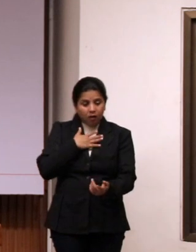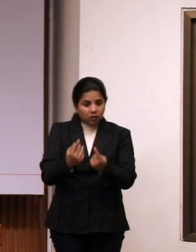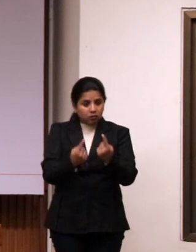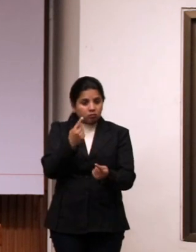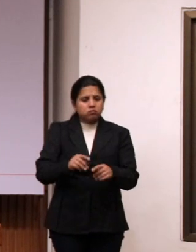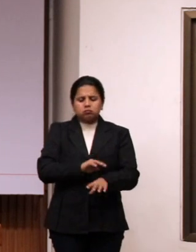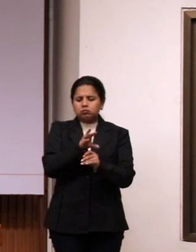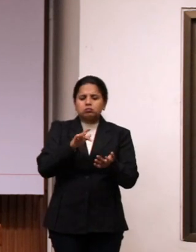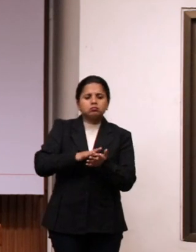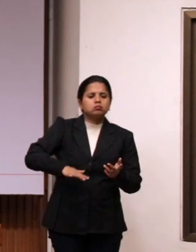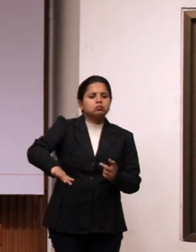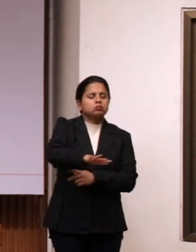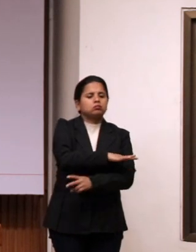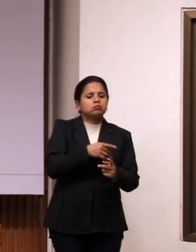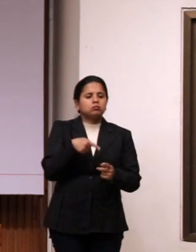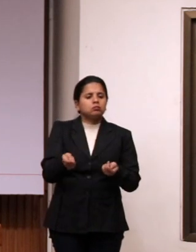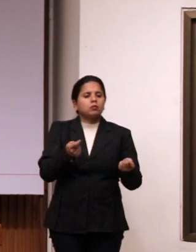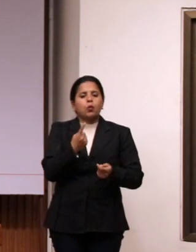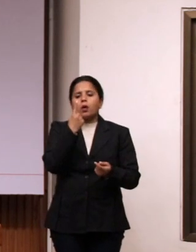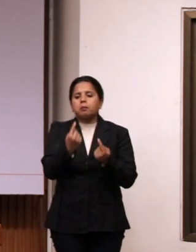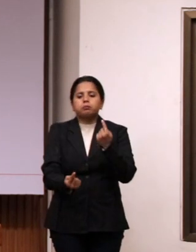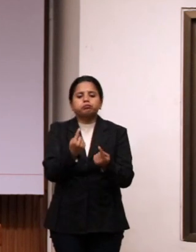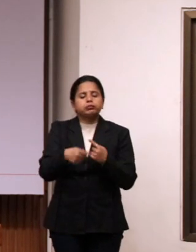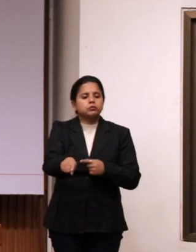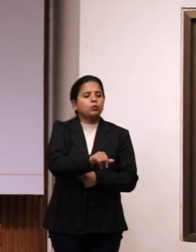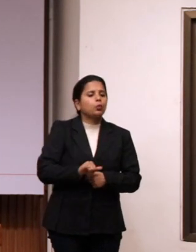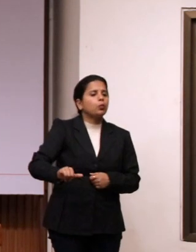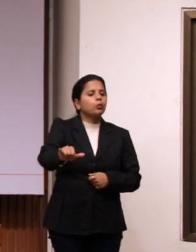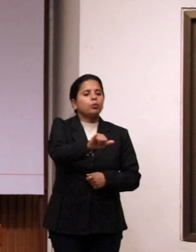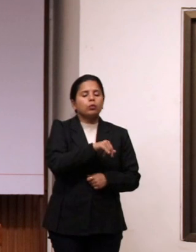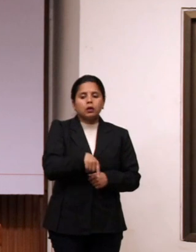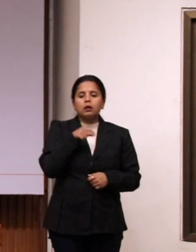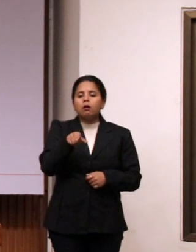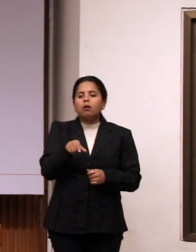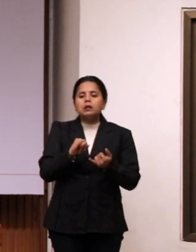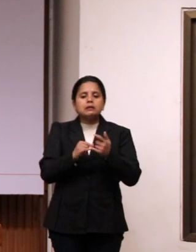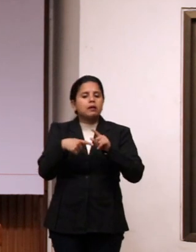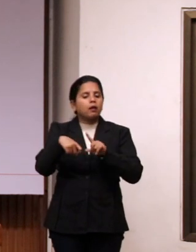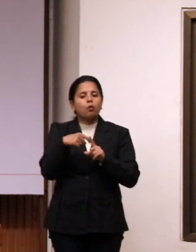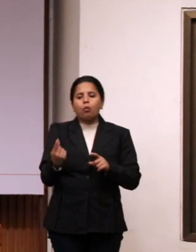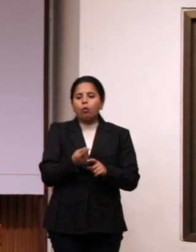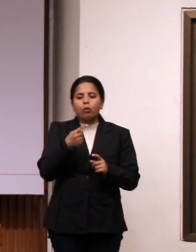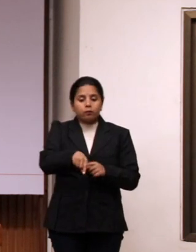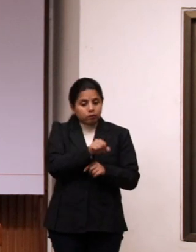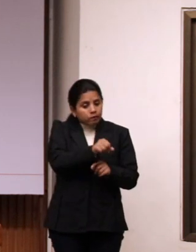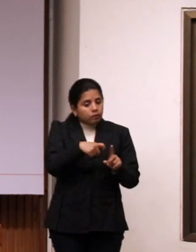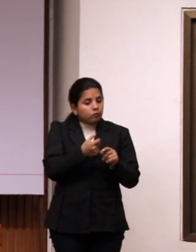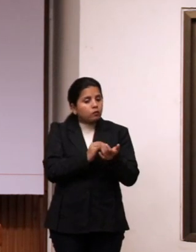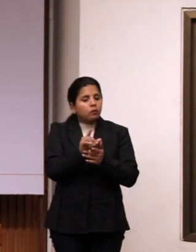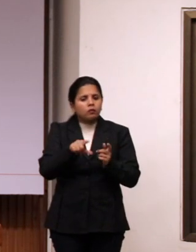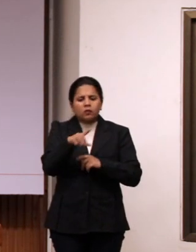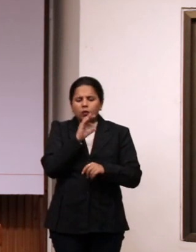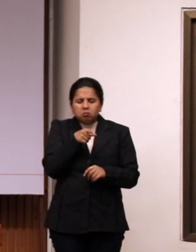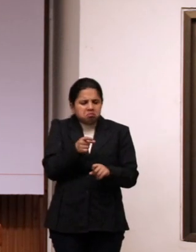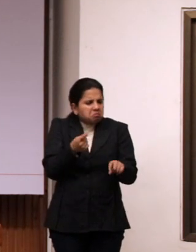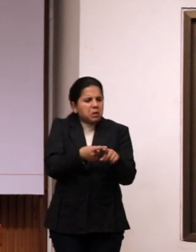now entire area is dominated by single grass species, that is Desmostachya bipinnata. It is a kusha grass, which is not